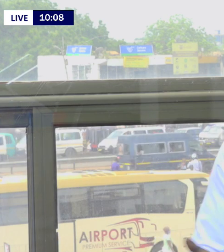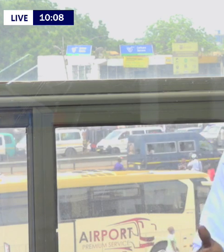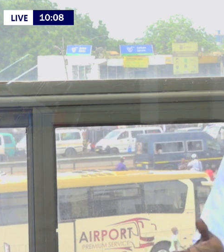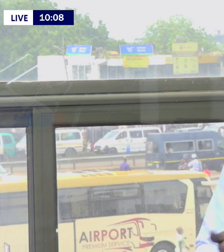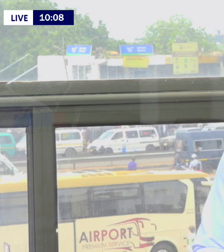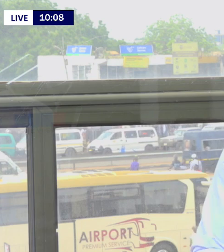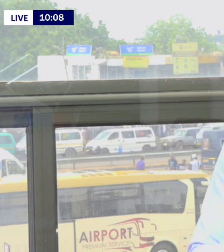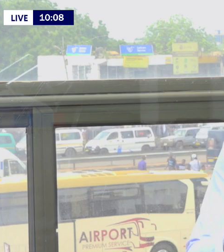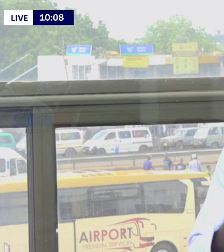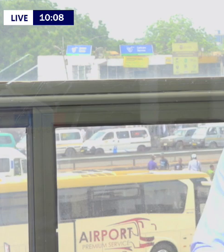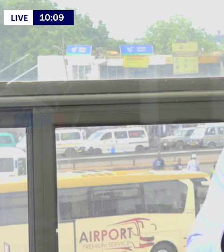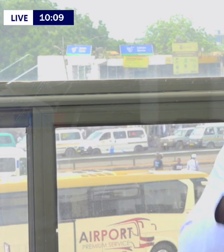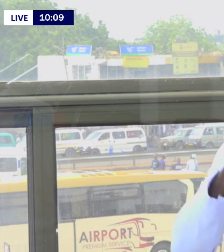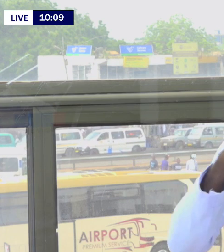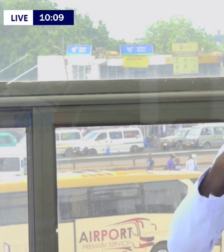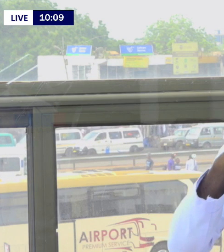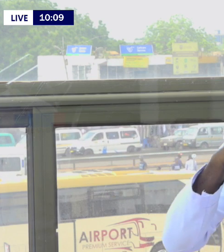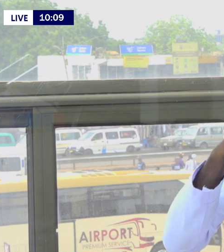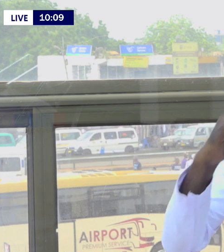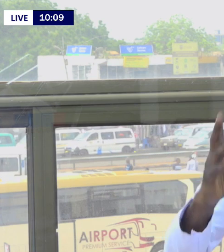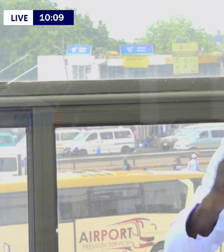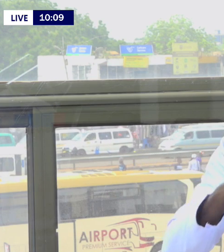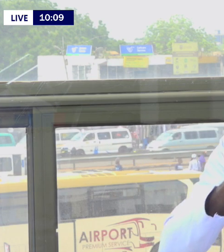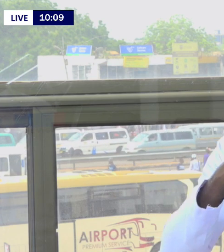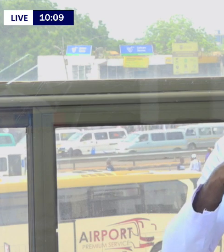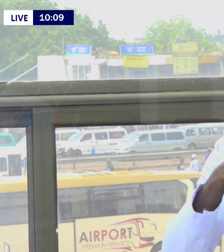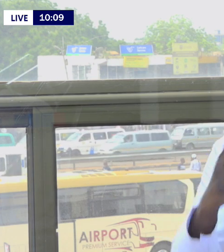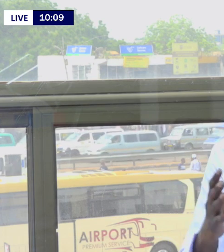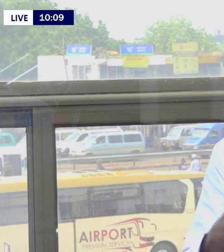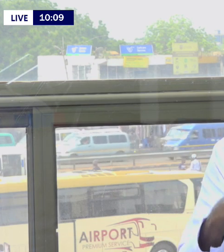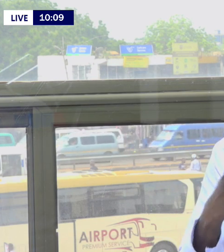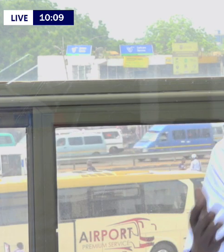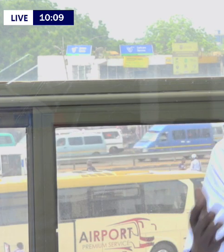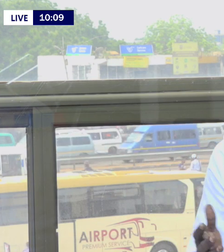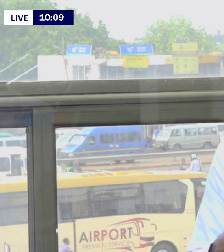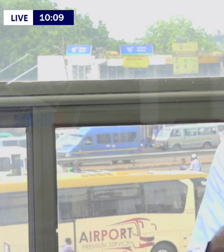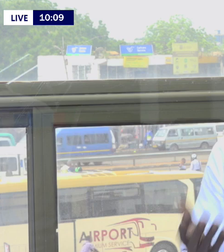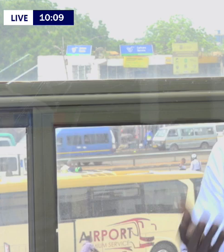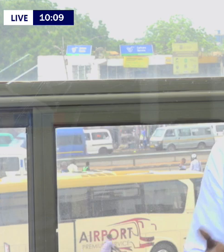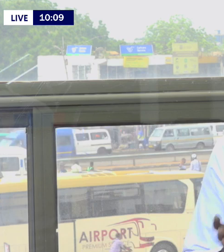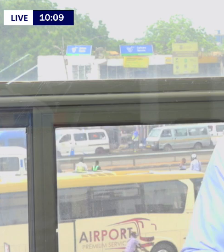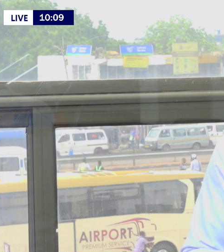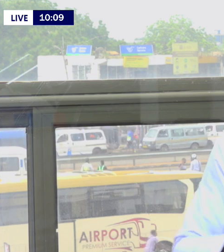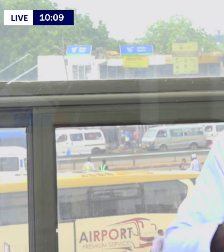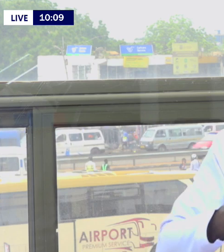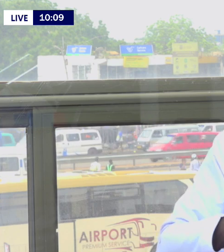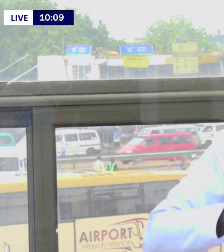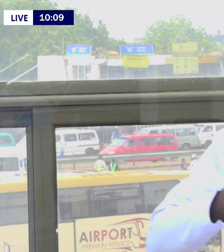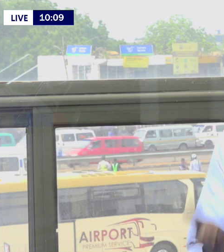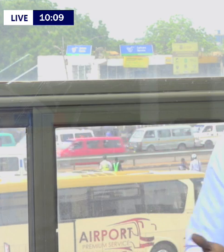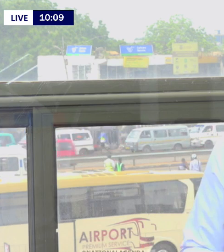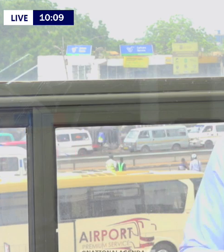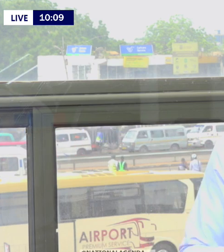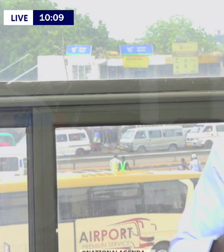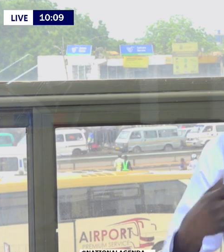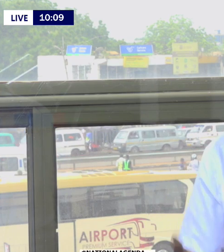so enya biara ye o mun ma di alcohol no do so ma ba 60% 70% and ana na me bi say obi say me ma ye di